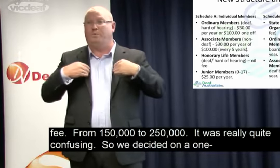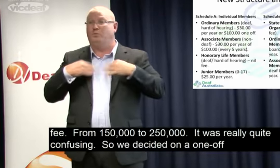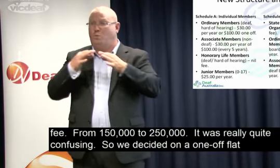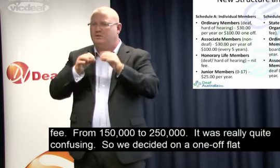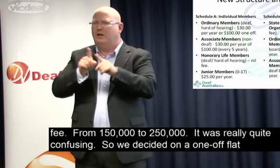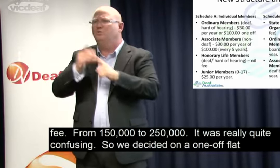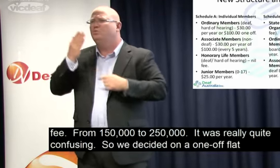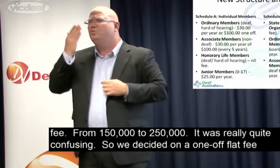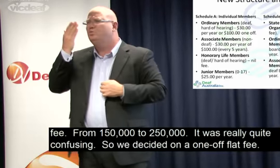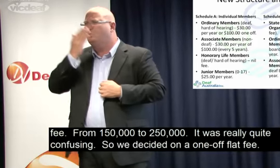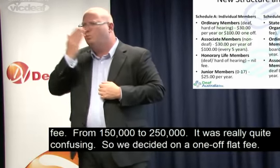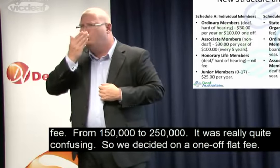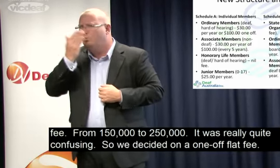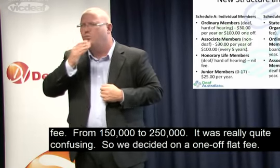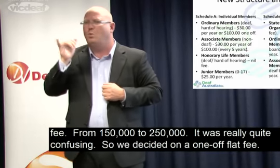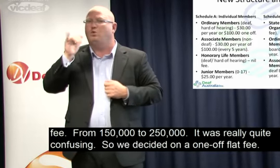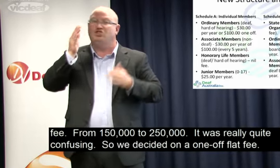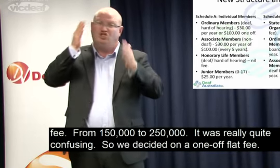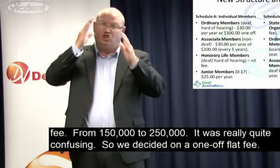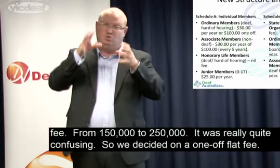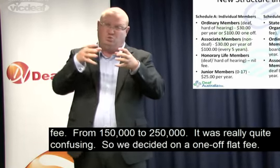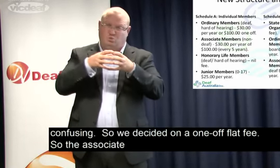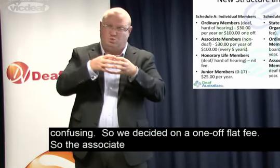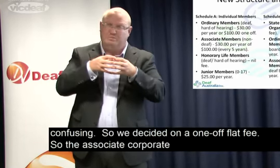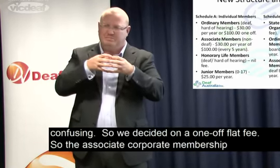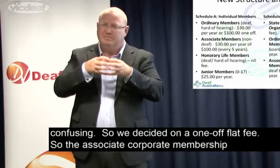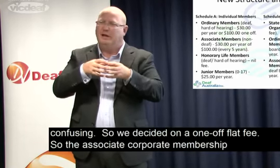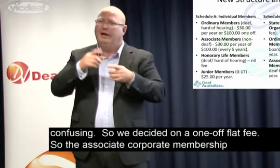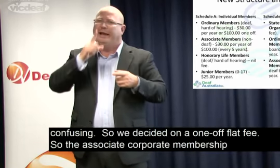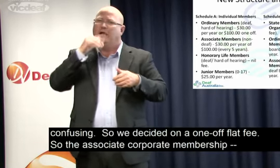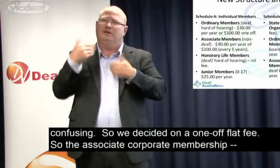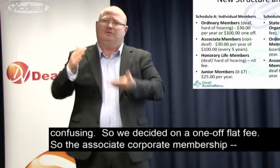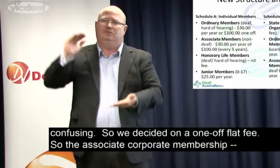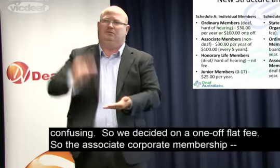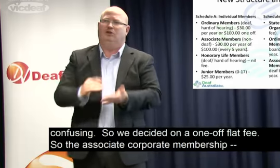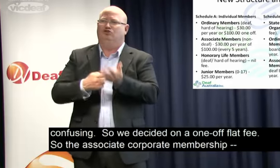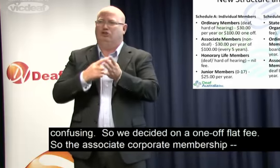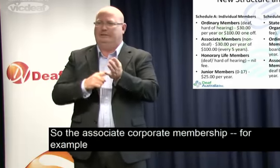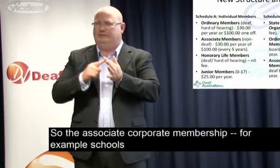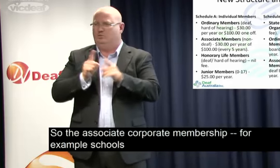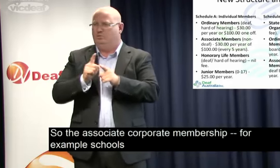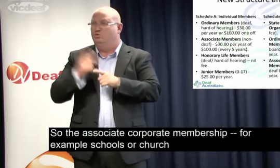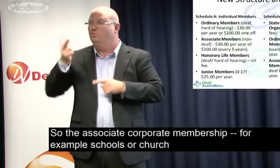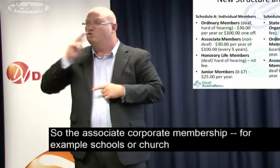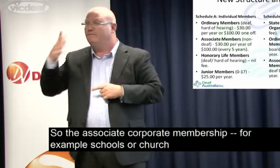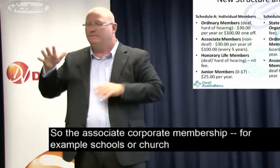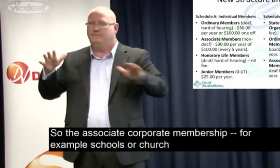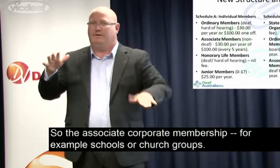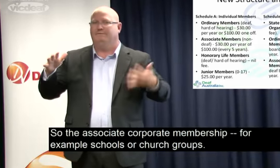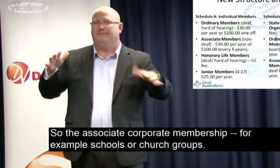The associate corporate membership, so for example schools or church groups, and providing a discounted rate. So